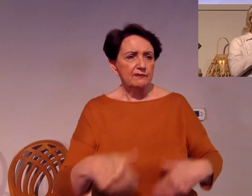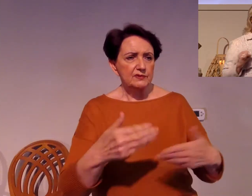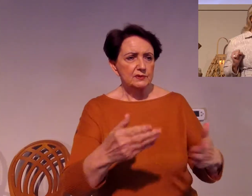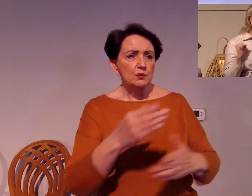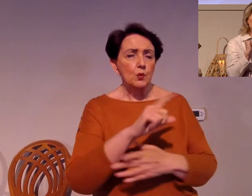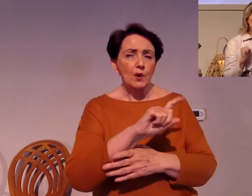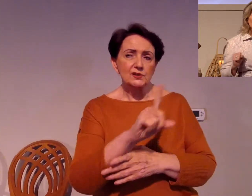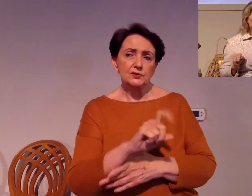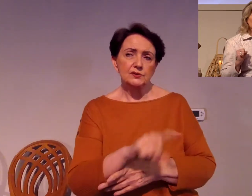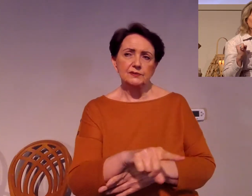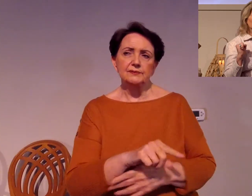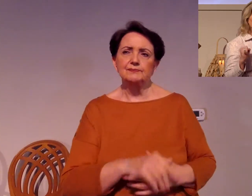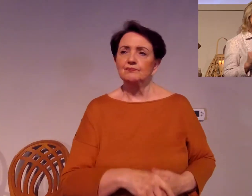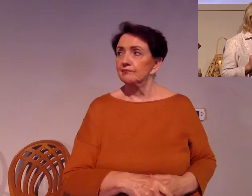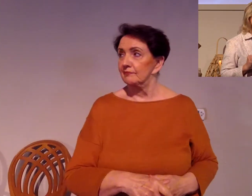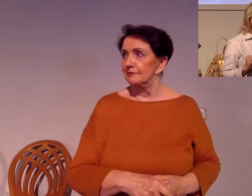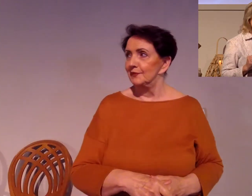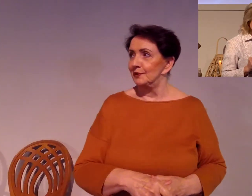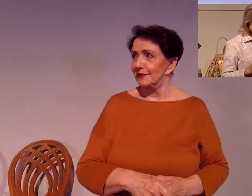your voice.